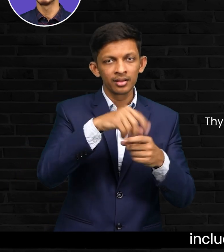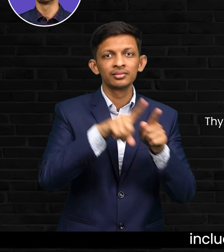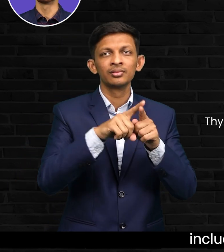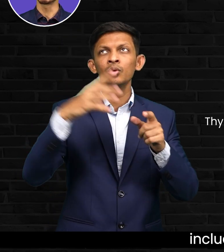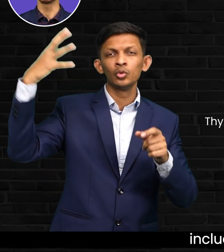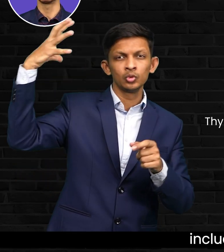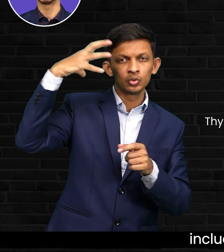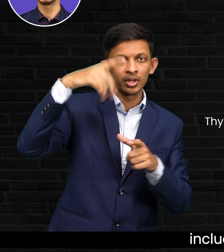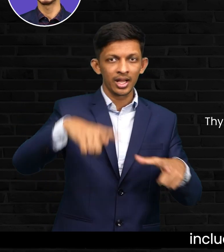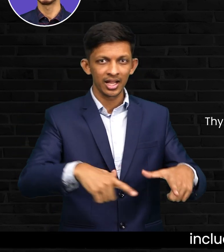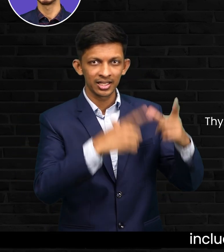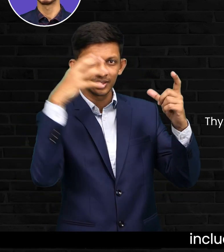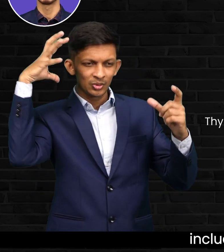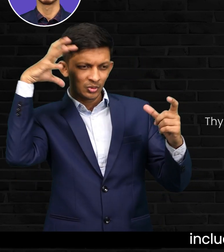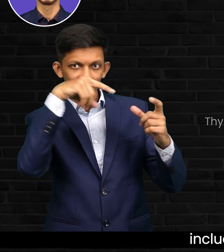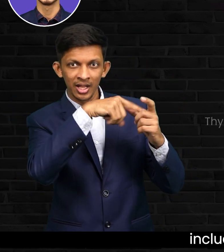including photosynthesis,